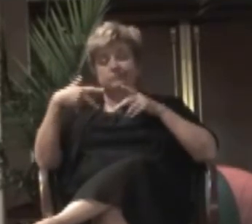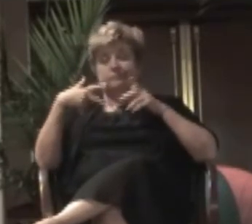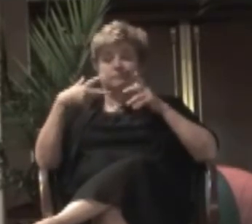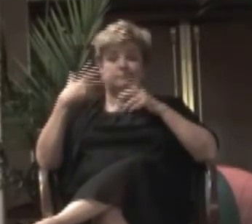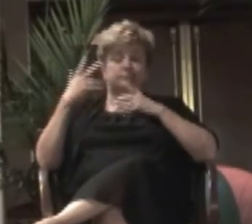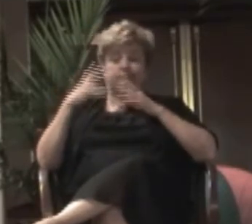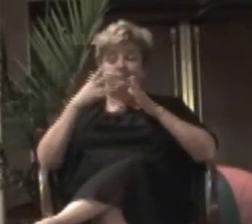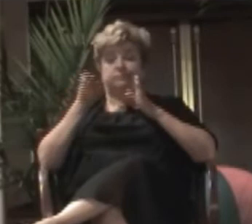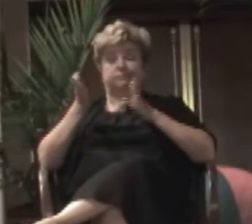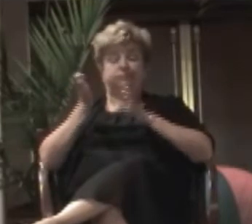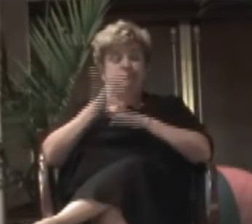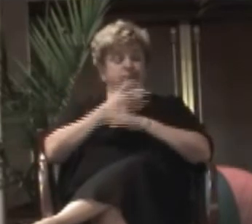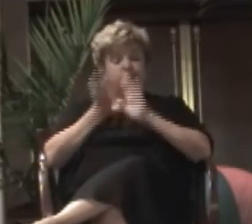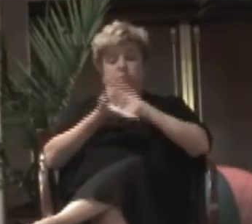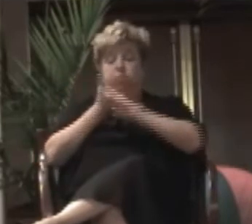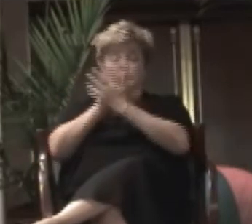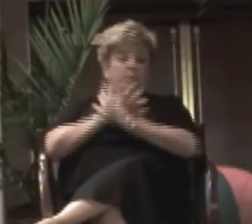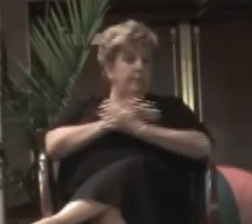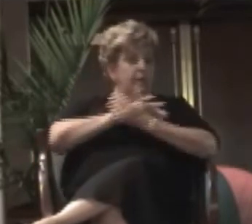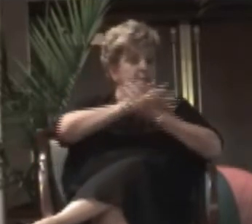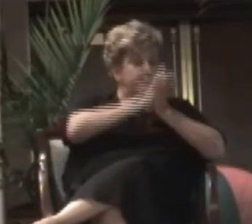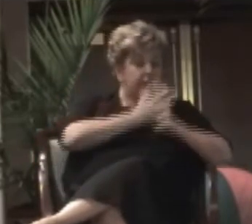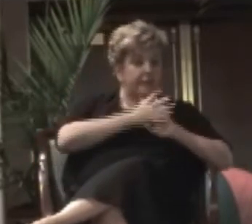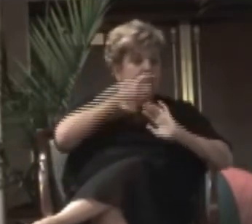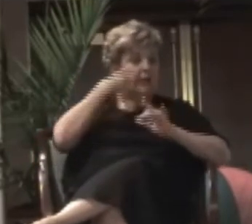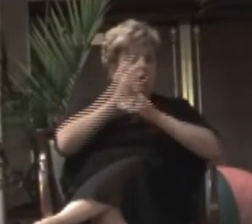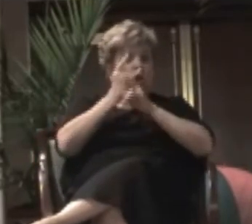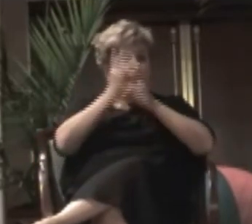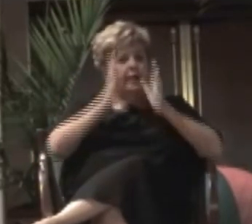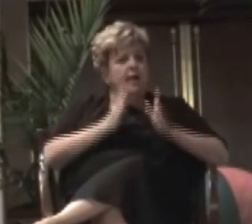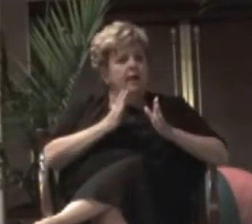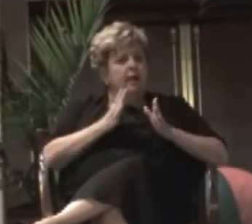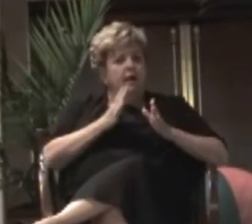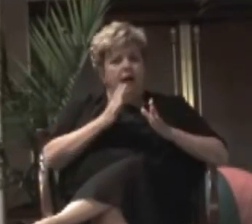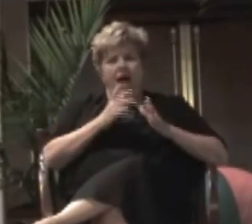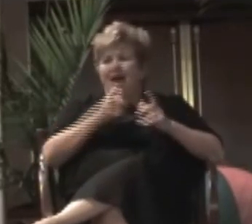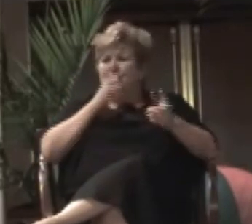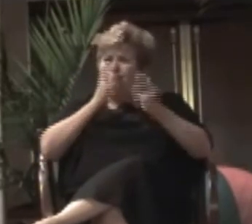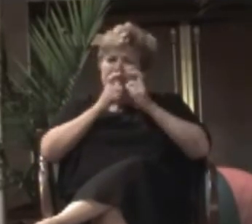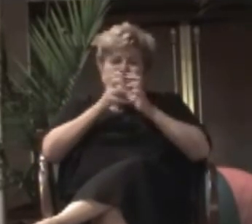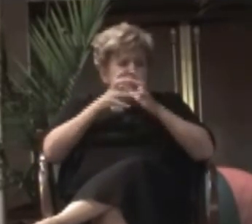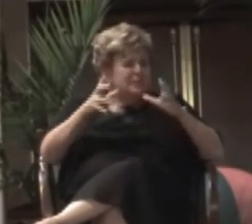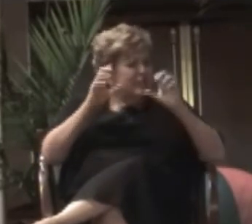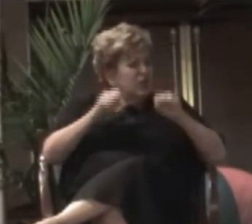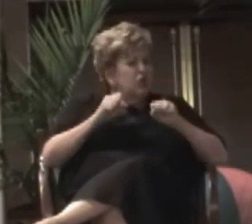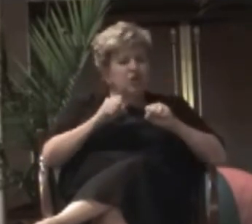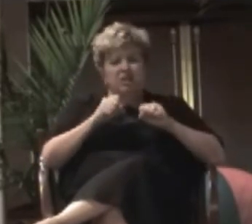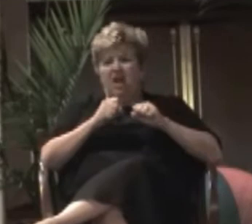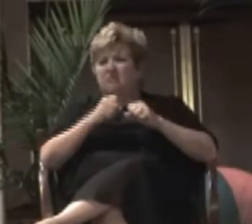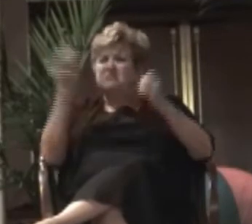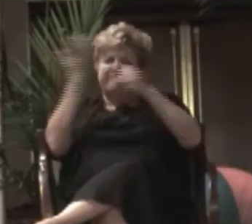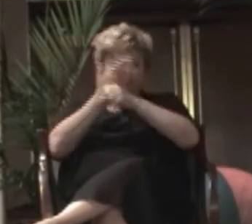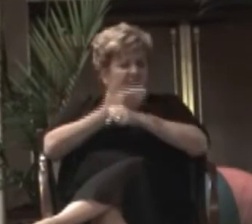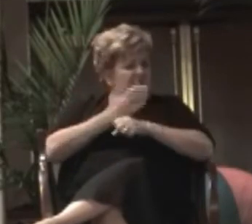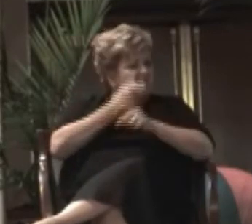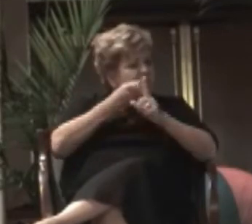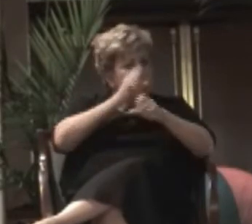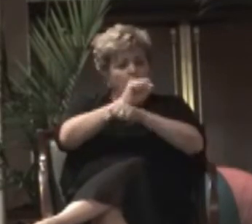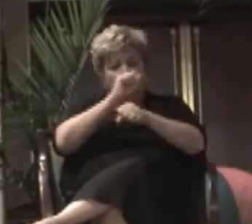I certainly didn't notice it. I drank as much as I could before I was alcoholic. Went to jail, lost jobs, lost cars. Yeah, I did all the things that